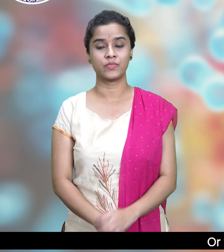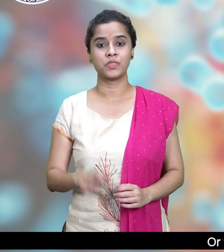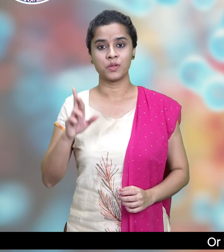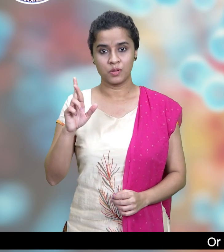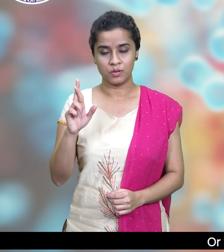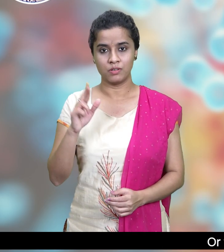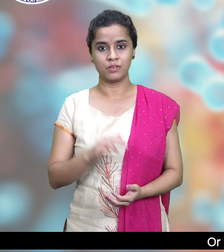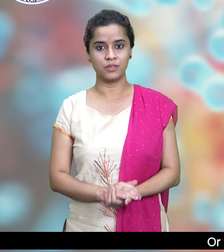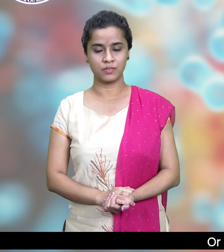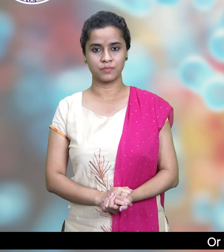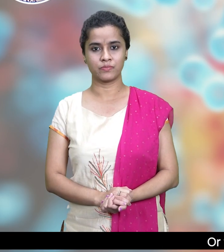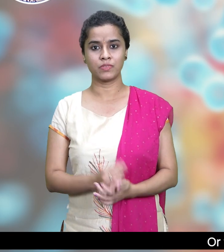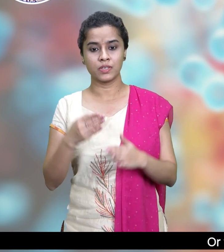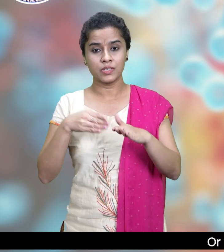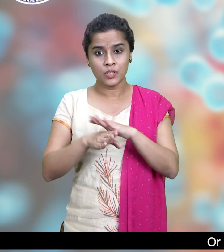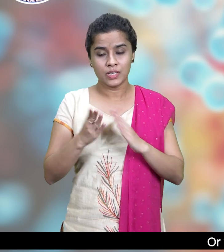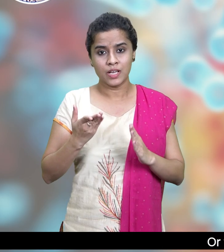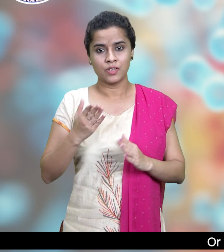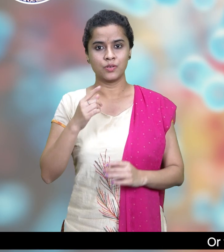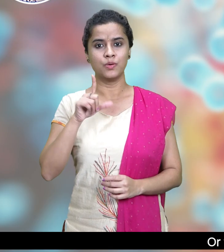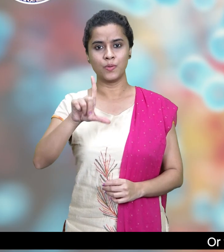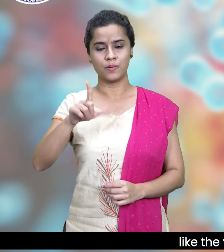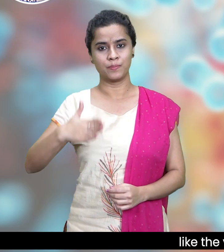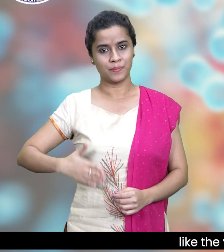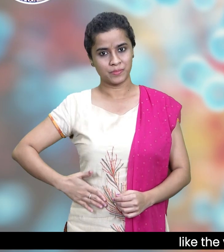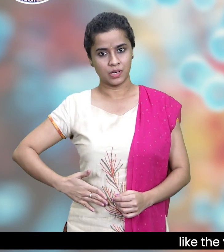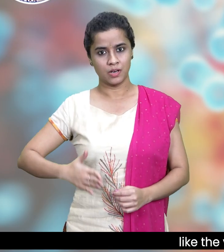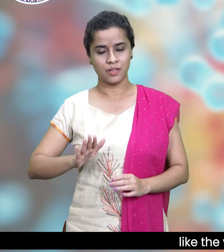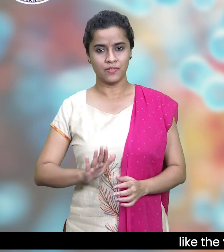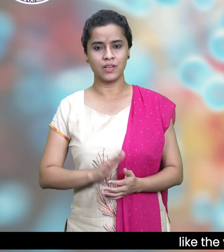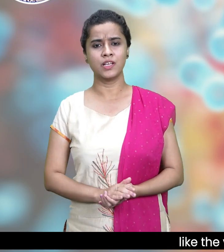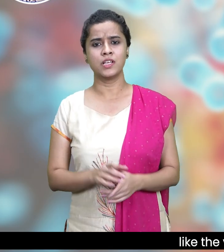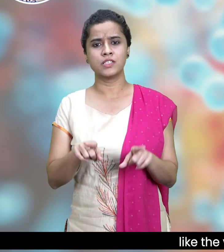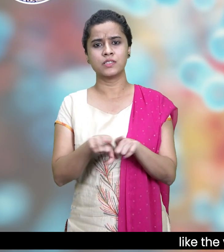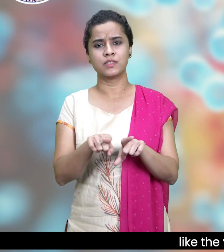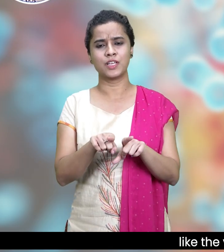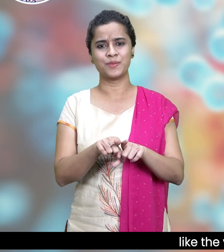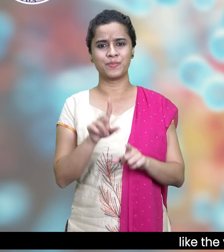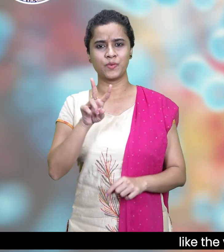Or they can go to the liver like the